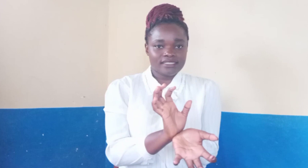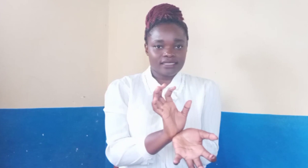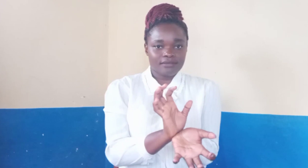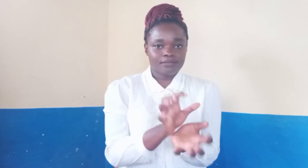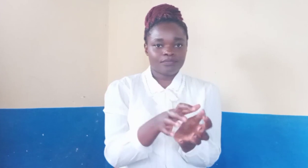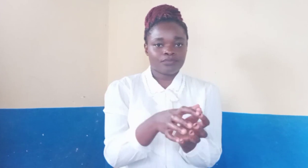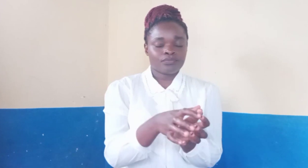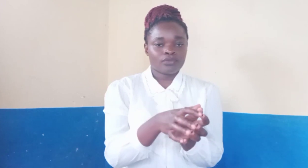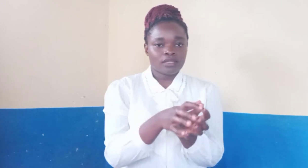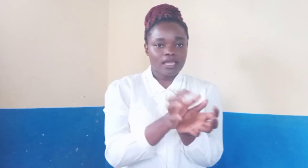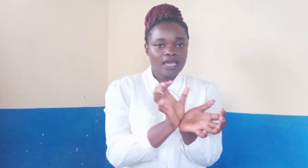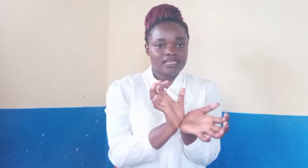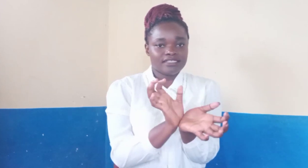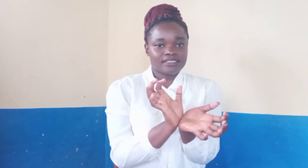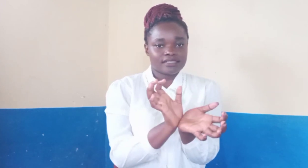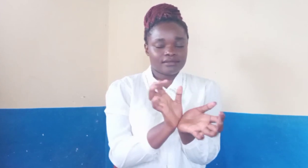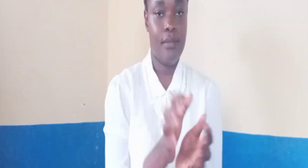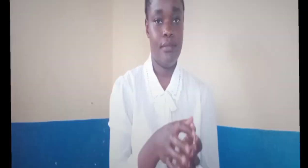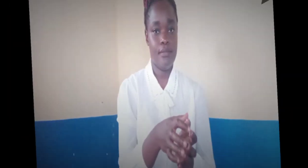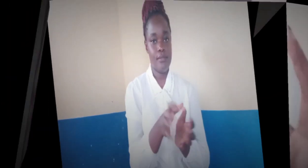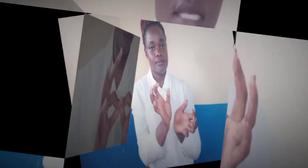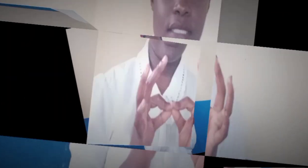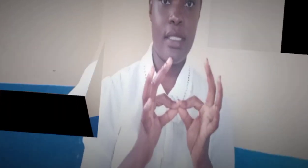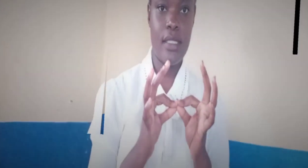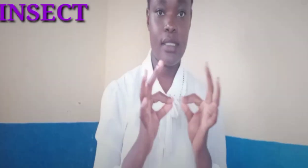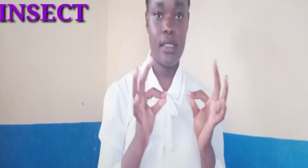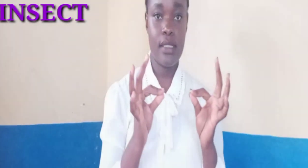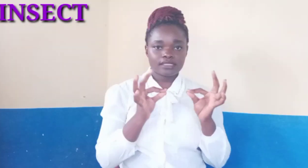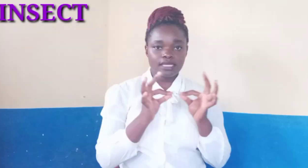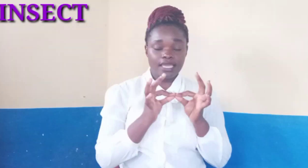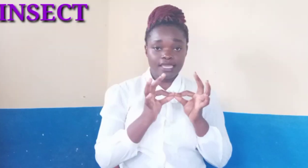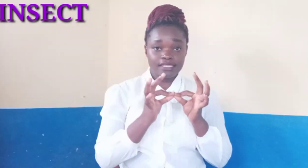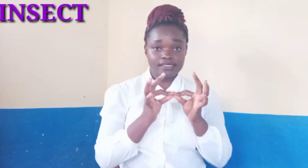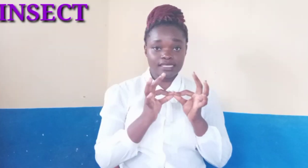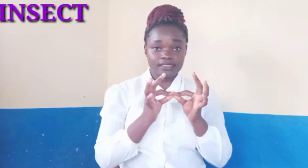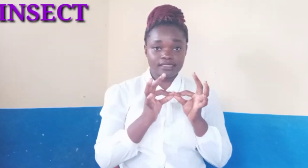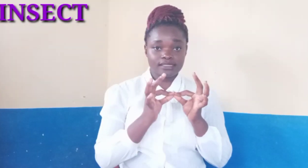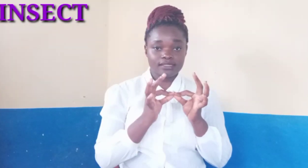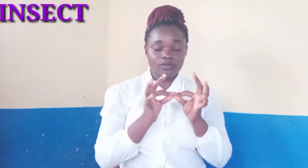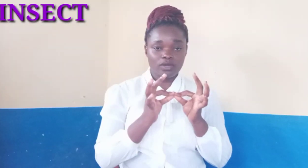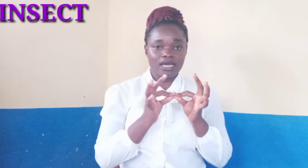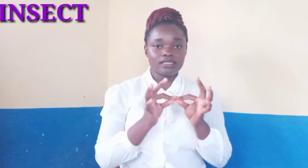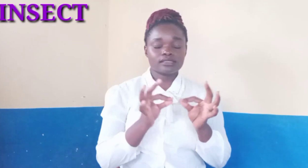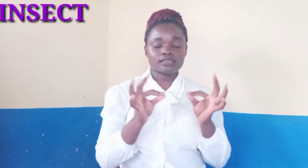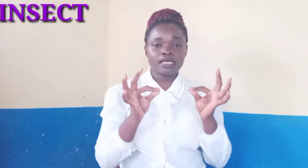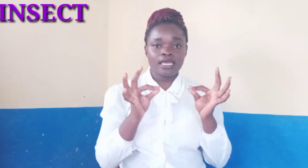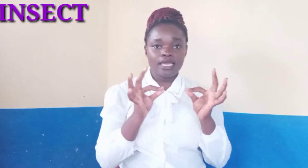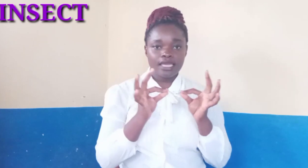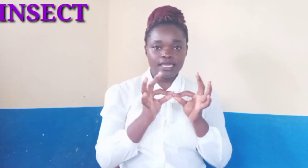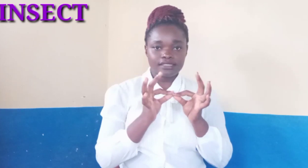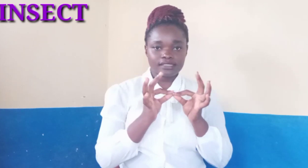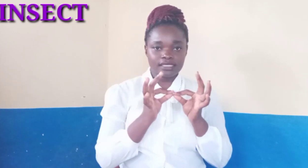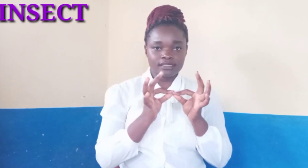Alligator. Alligator. Insect. Insect. Ants. insect.